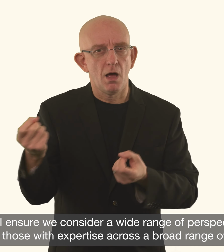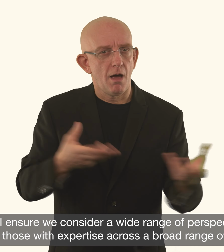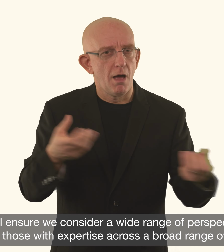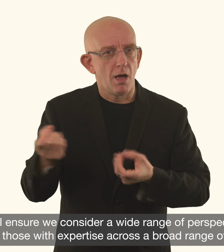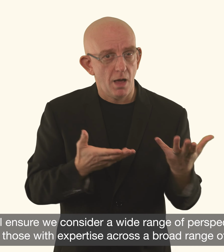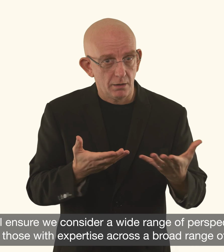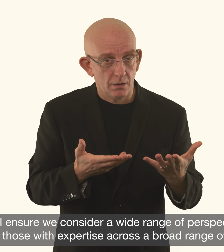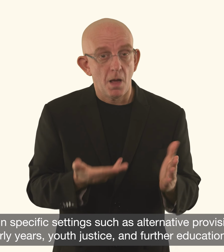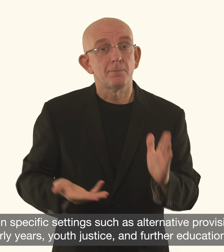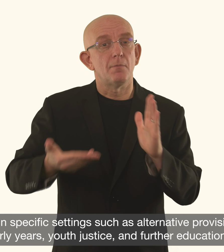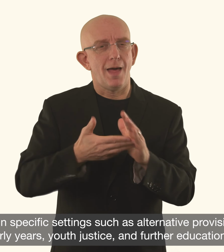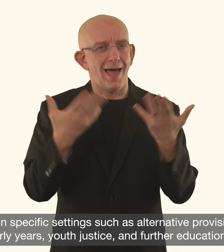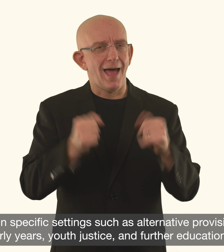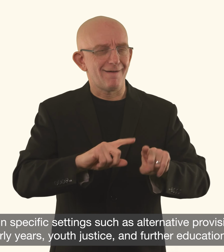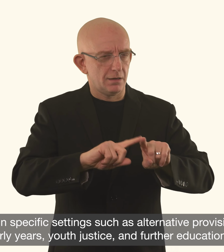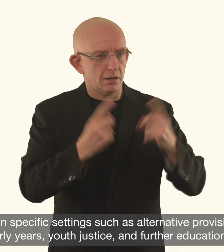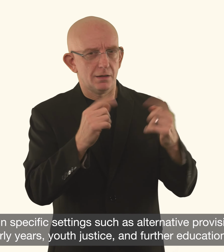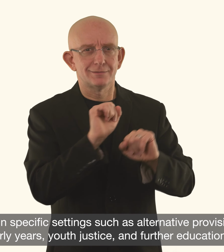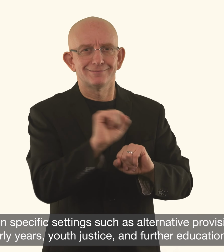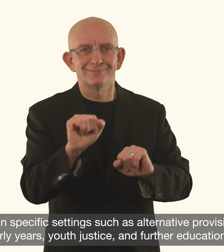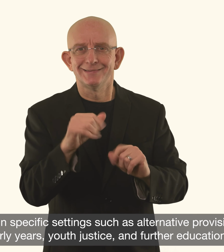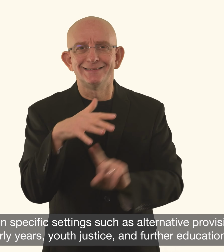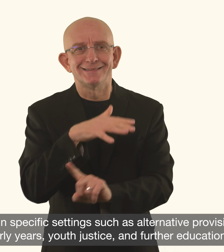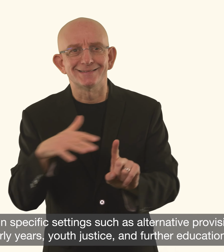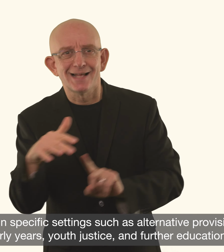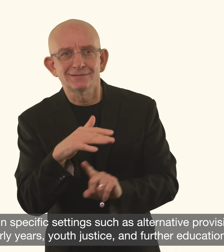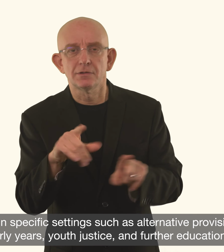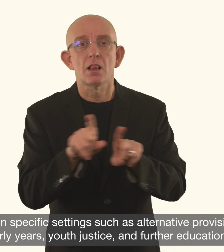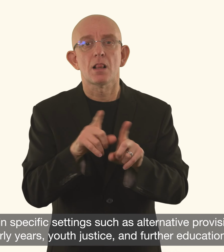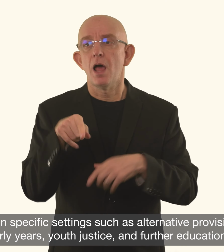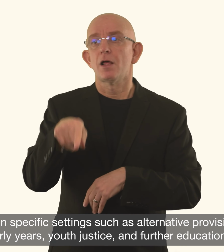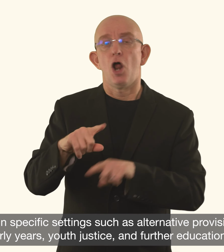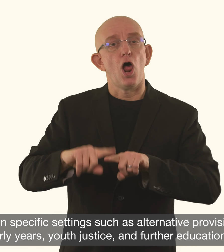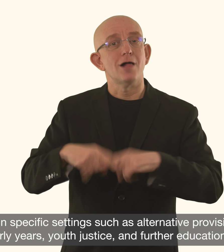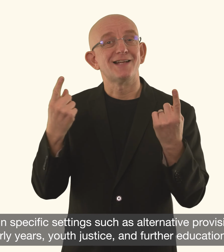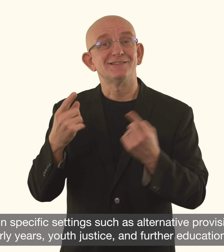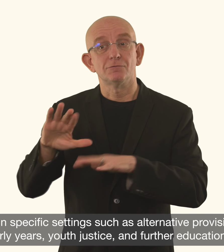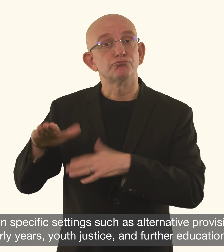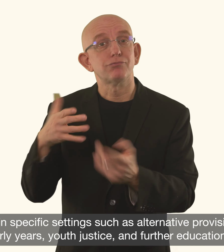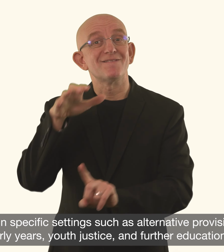And in specific settings such as alternative provision, early years, youth justice and further education.